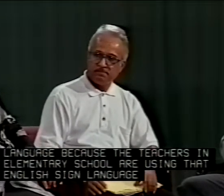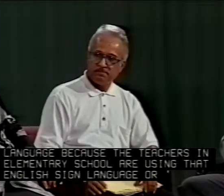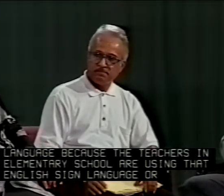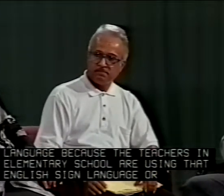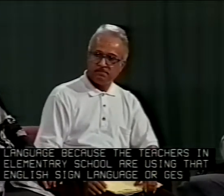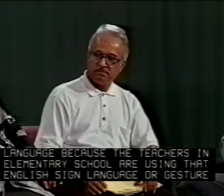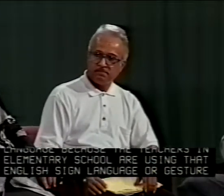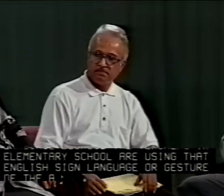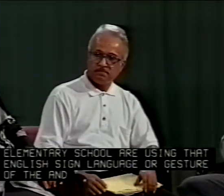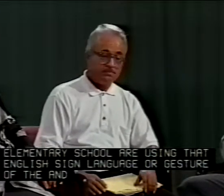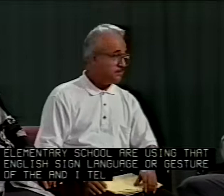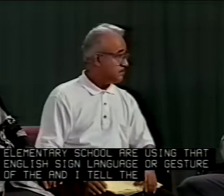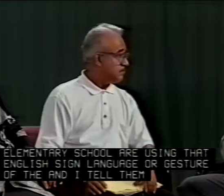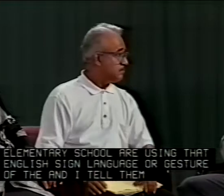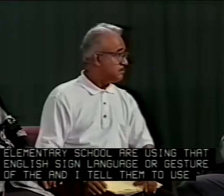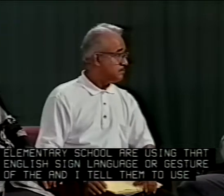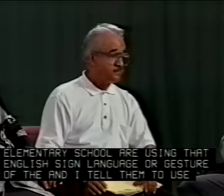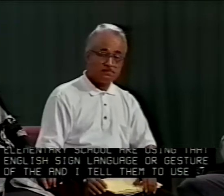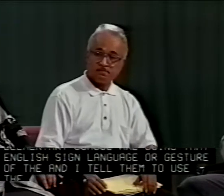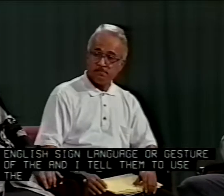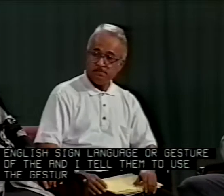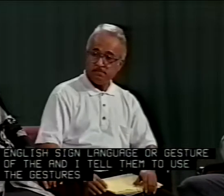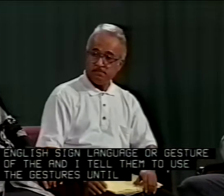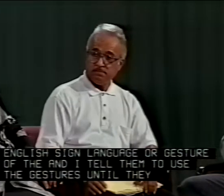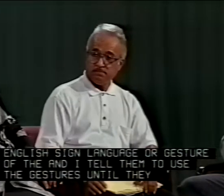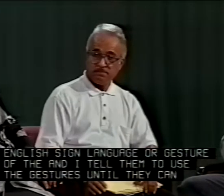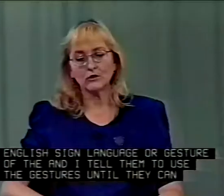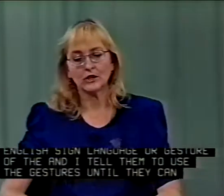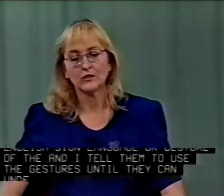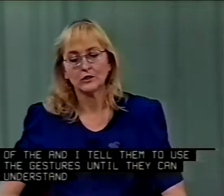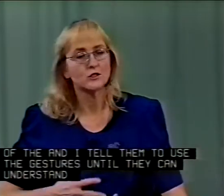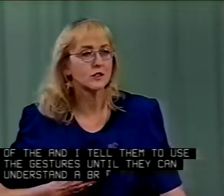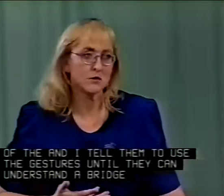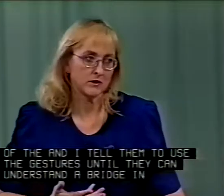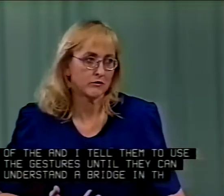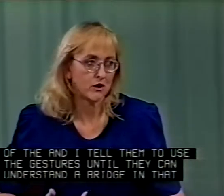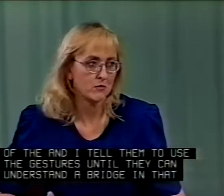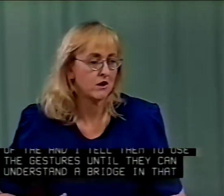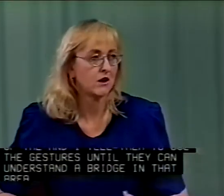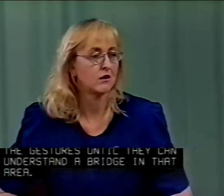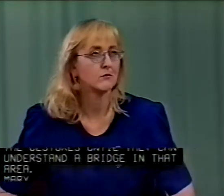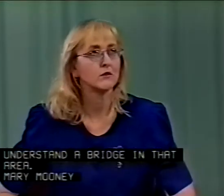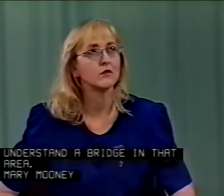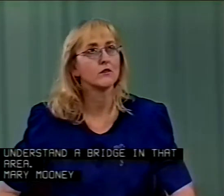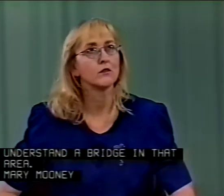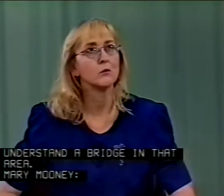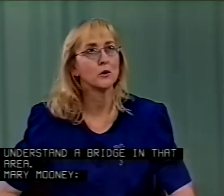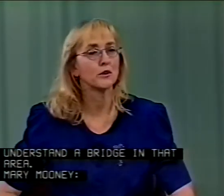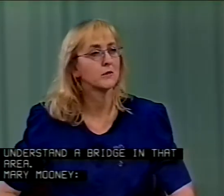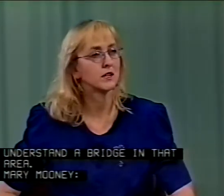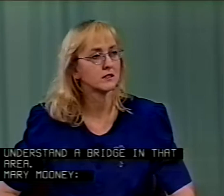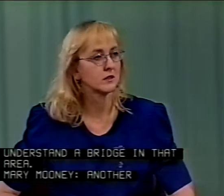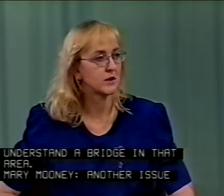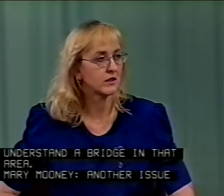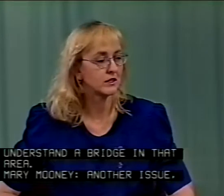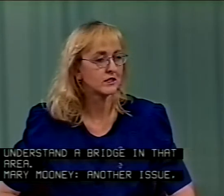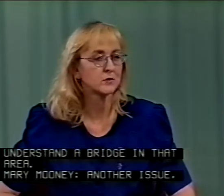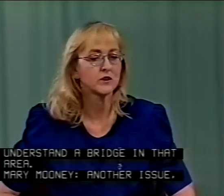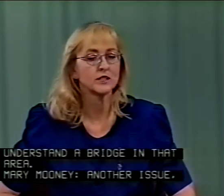till they can understand to bridge that area. Another issue too, that just coming from the border and the Mexican-American experience,